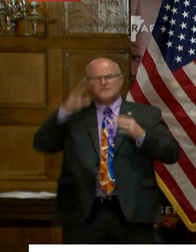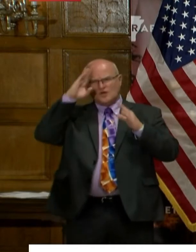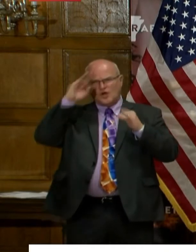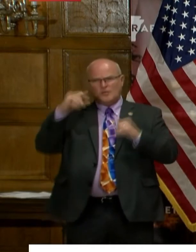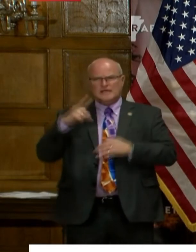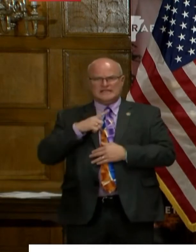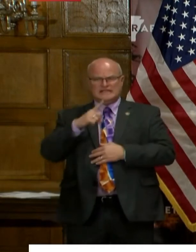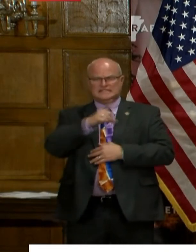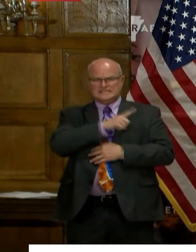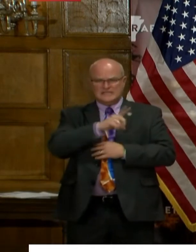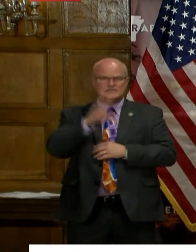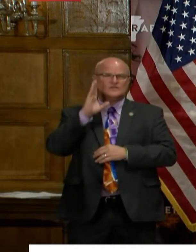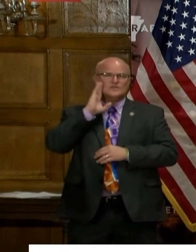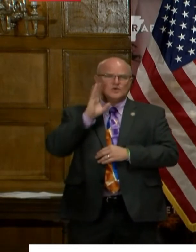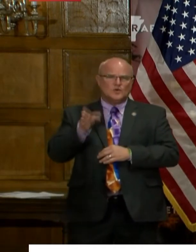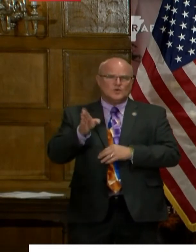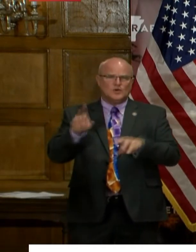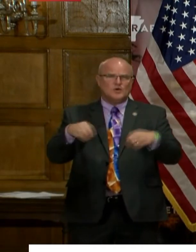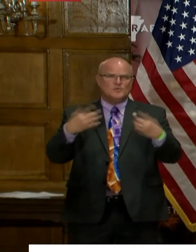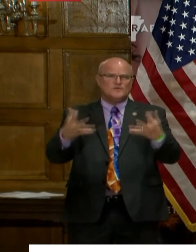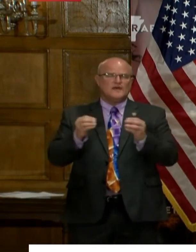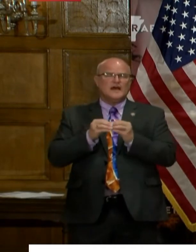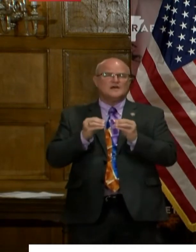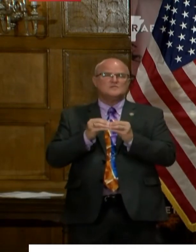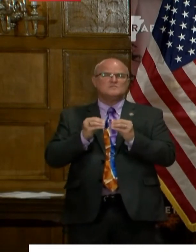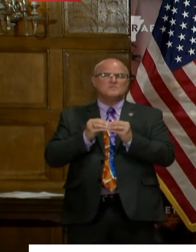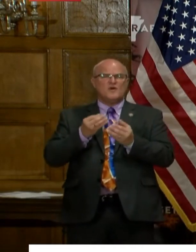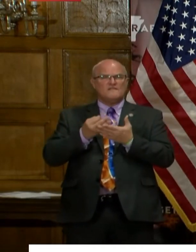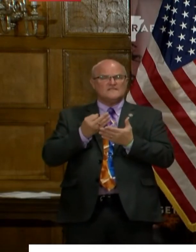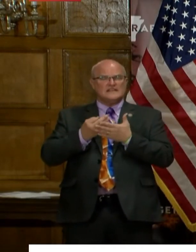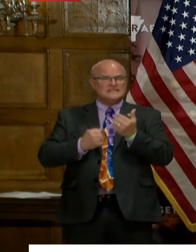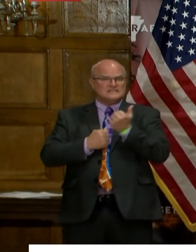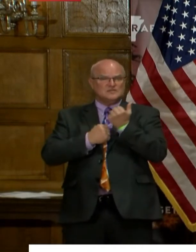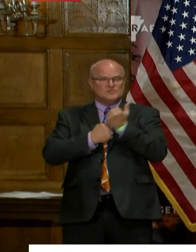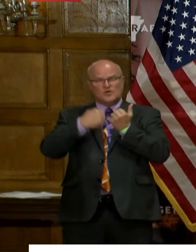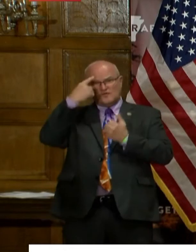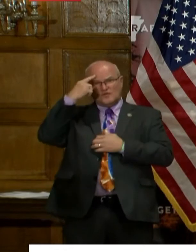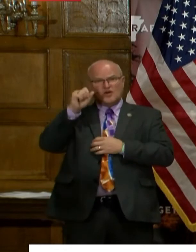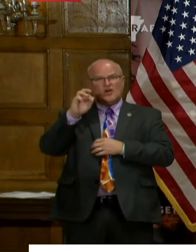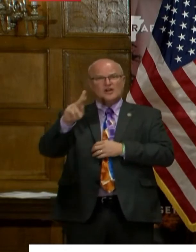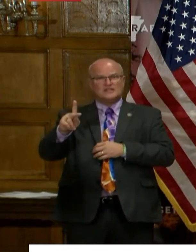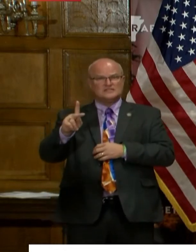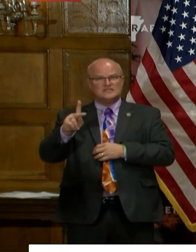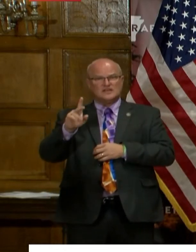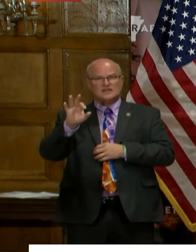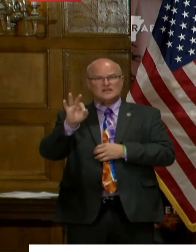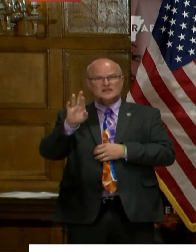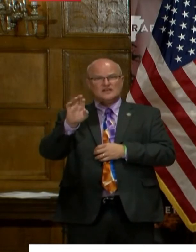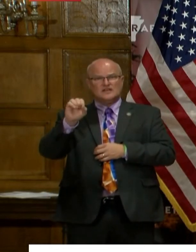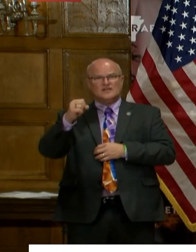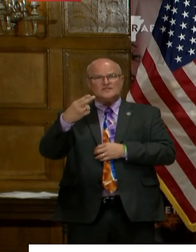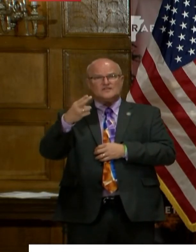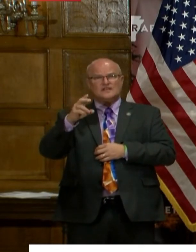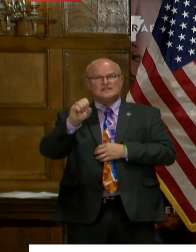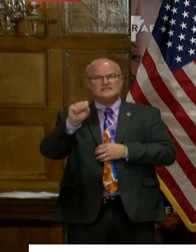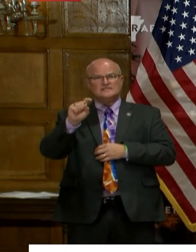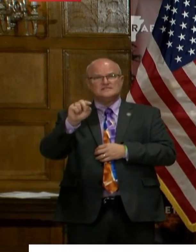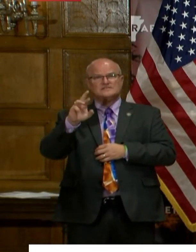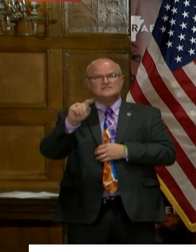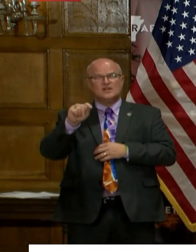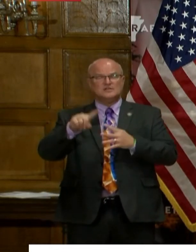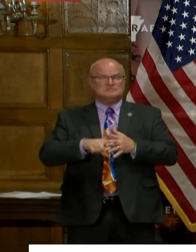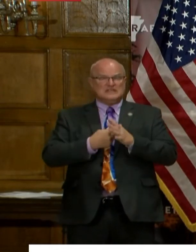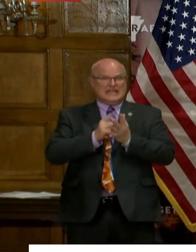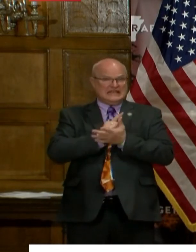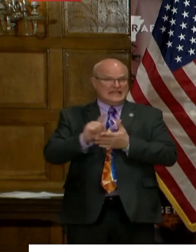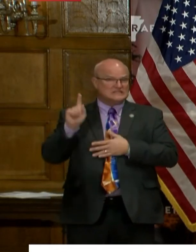hoping legislators will provide more funding support for the Fresh Start program that launched last